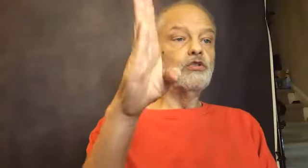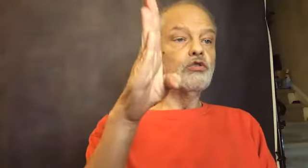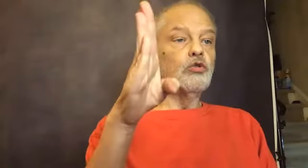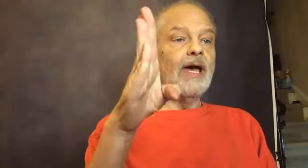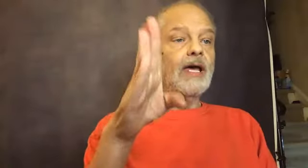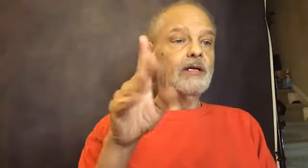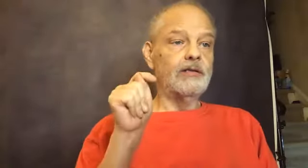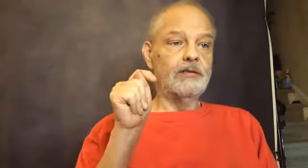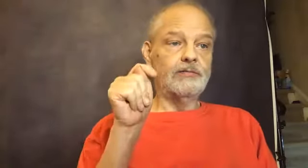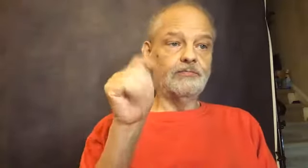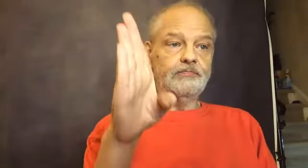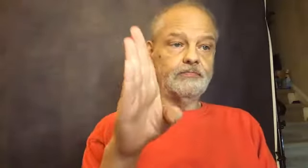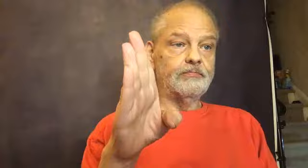Too bad.